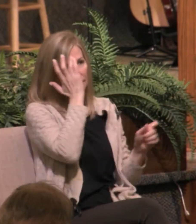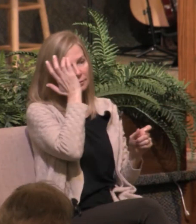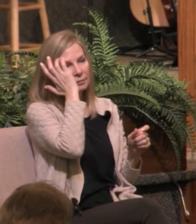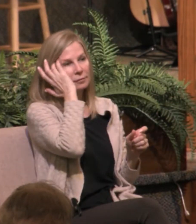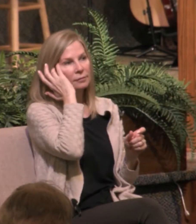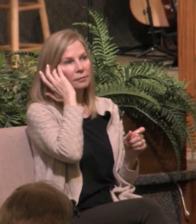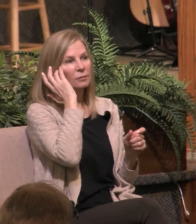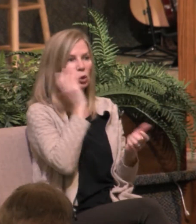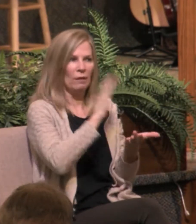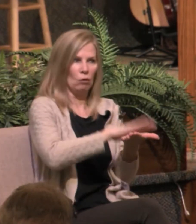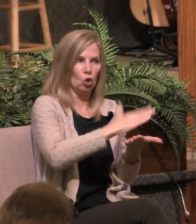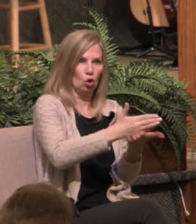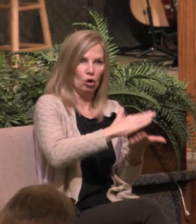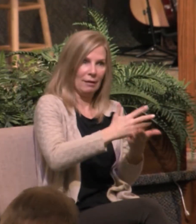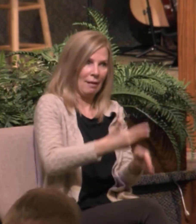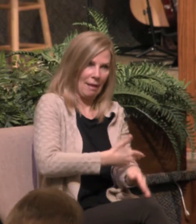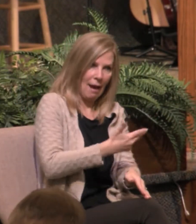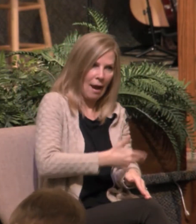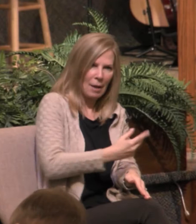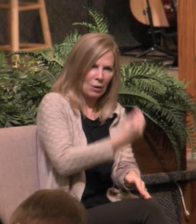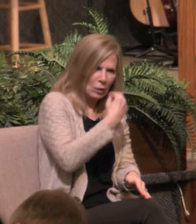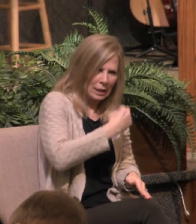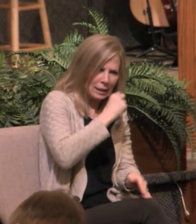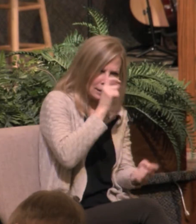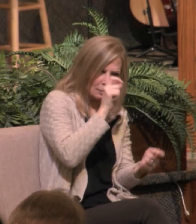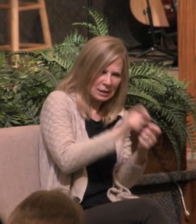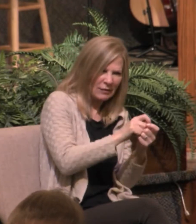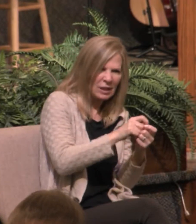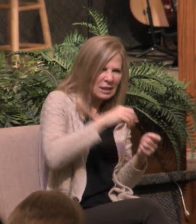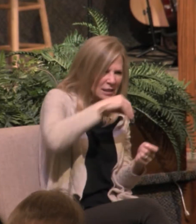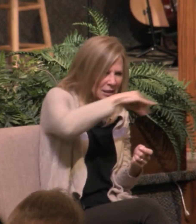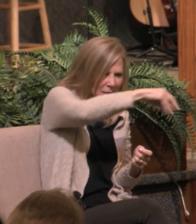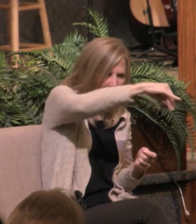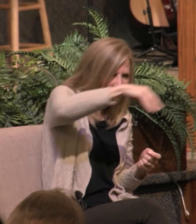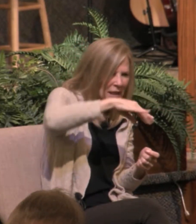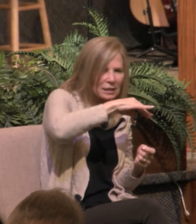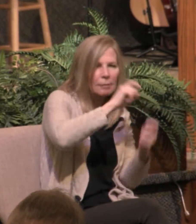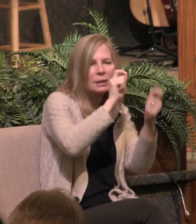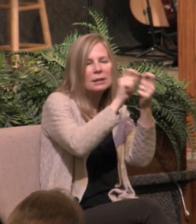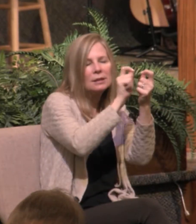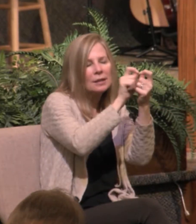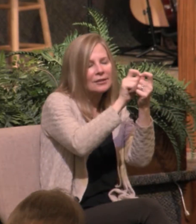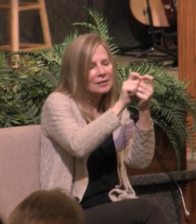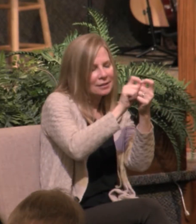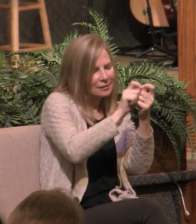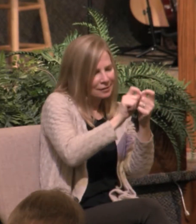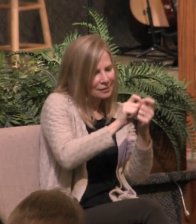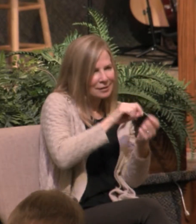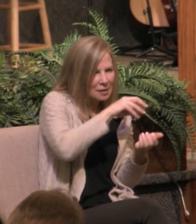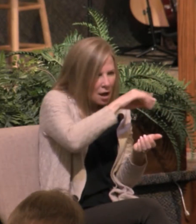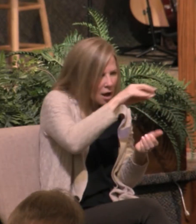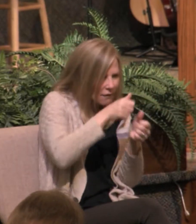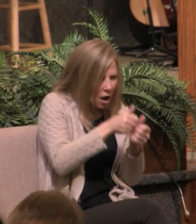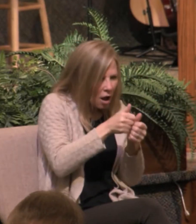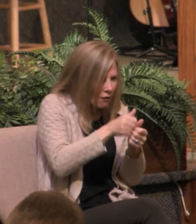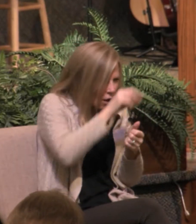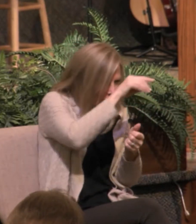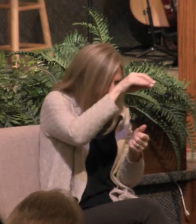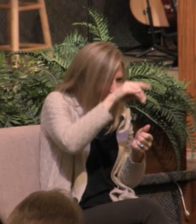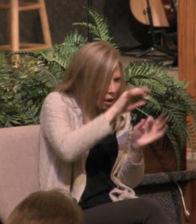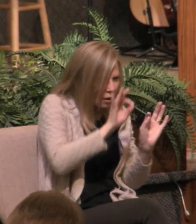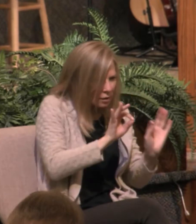So they would cook the lamb. They had to eat it a certain way, cook it with certain spices. I mean, there was a lot of going into this, a lot of detail from